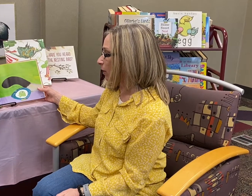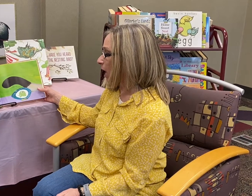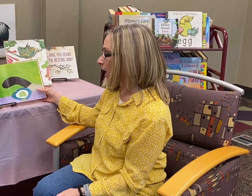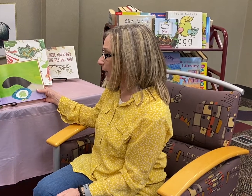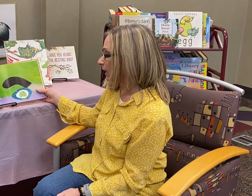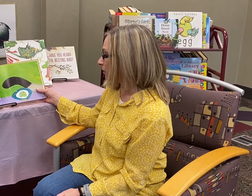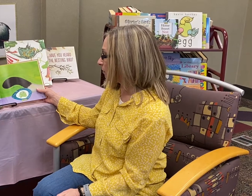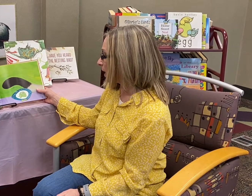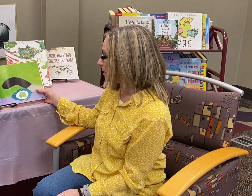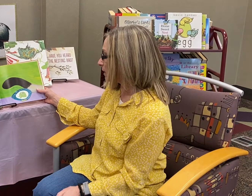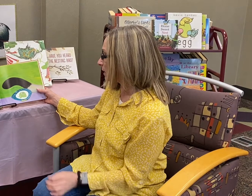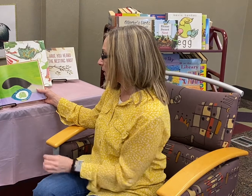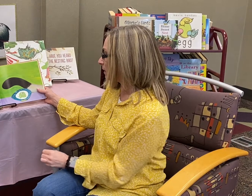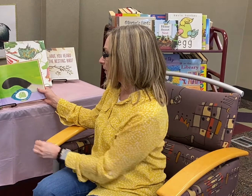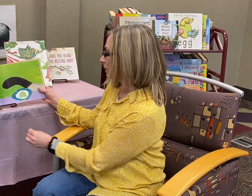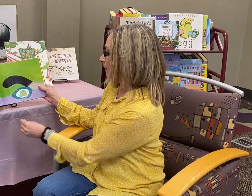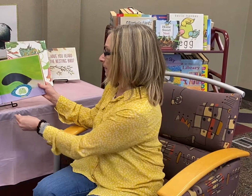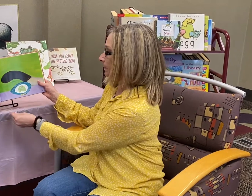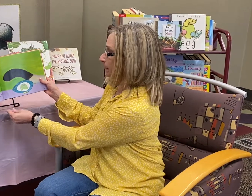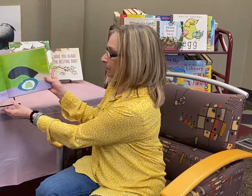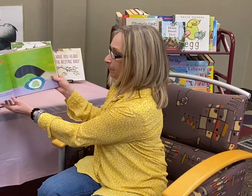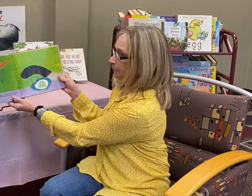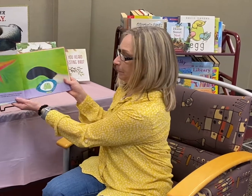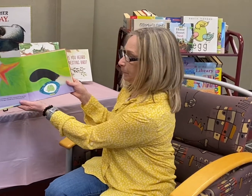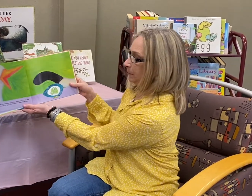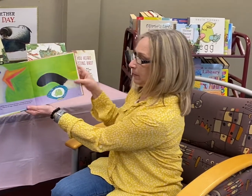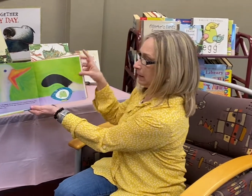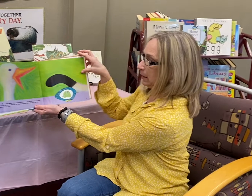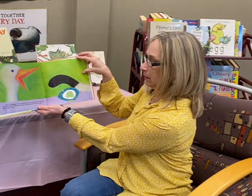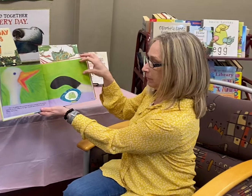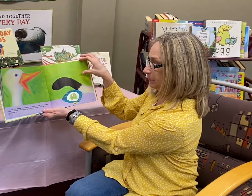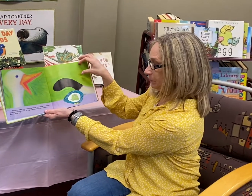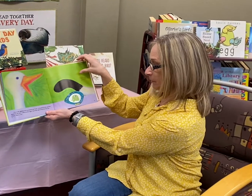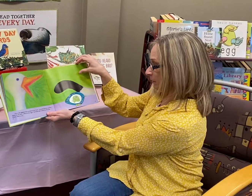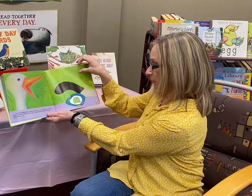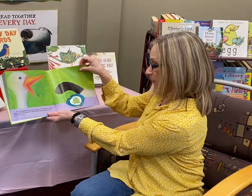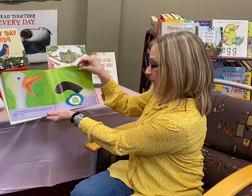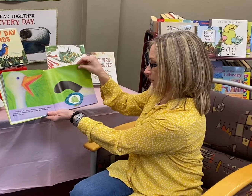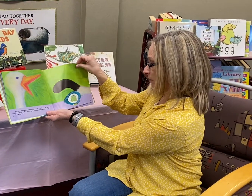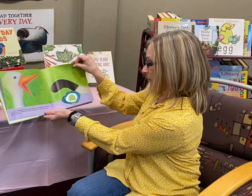I like to rest.